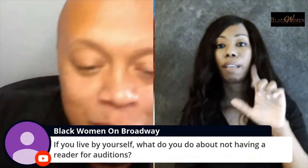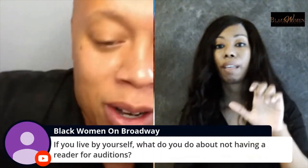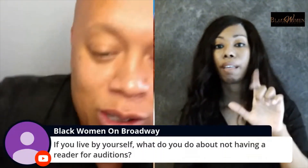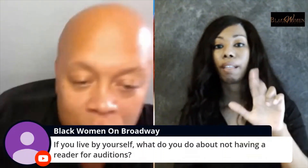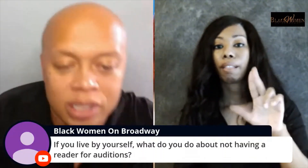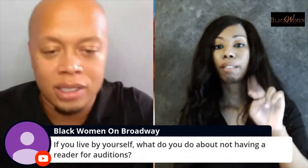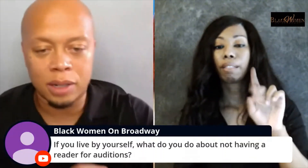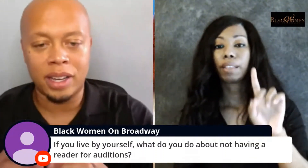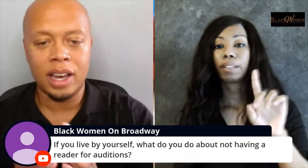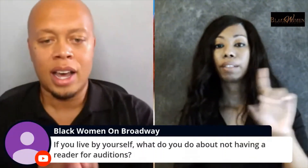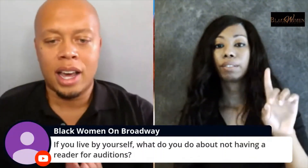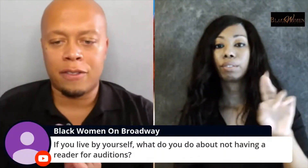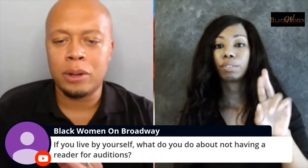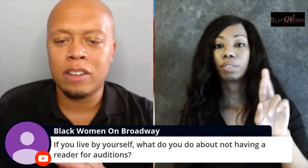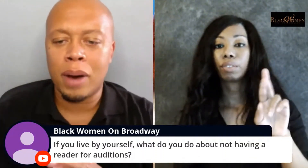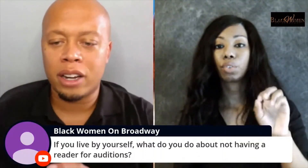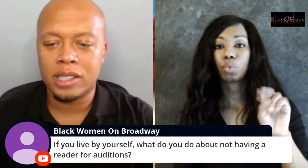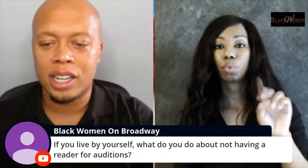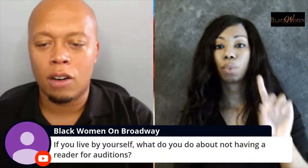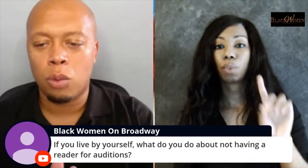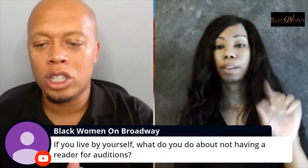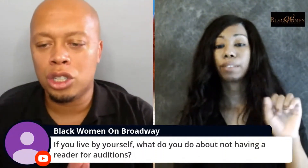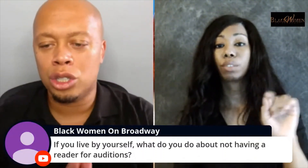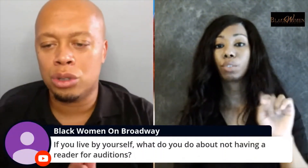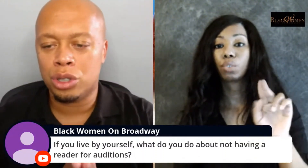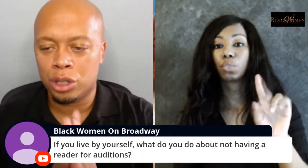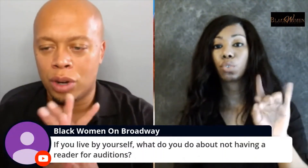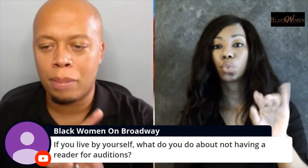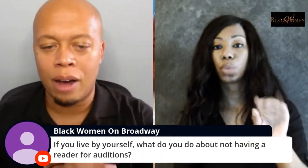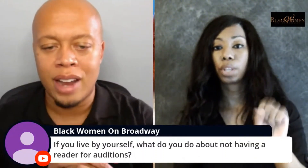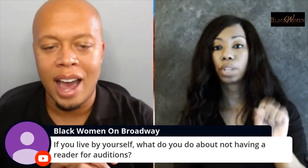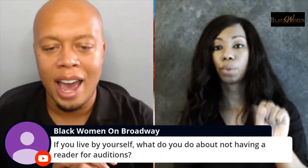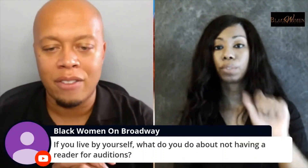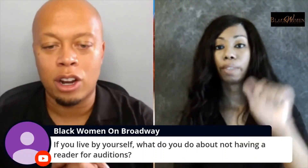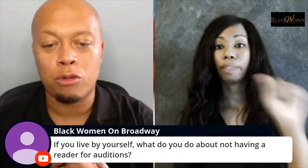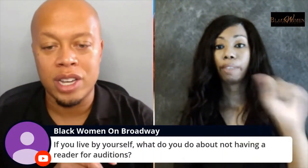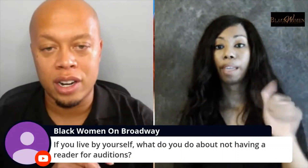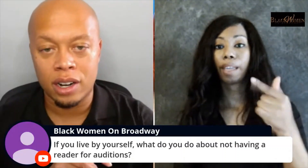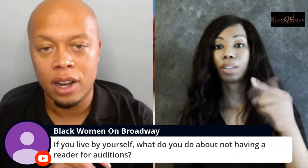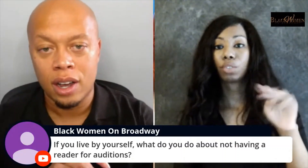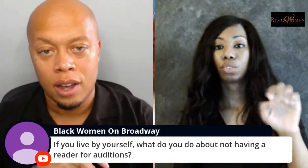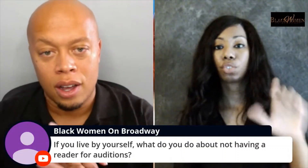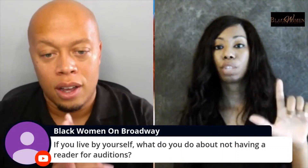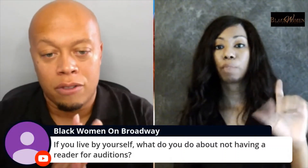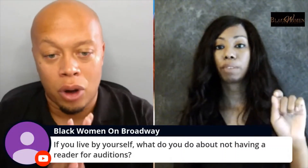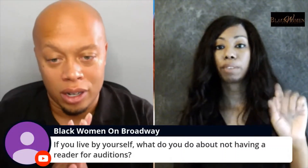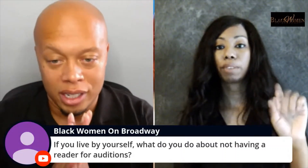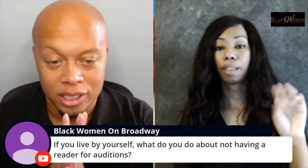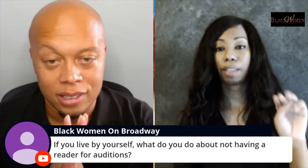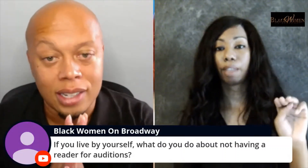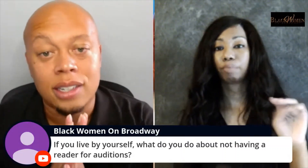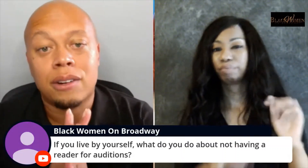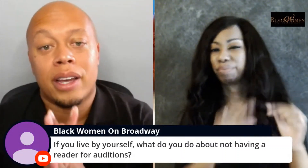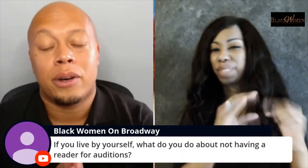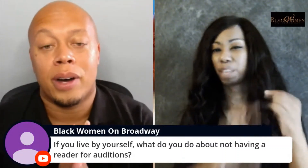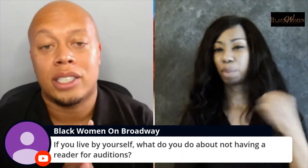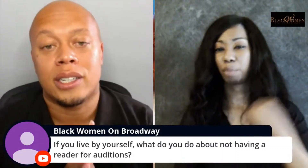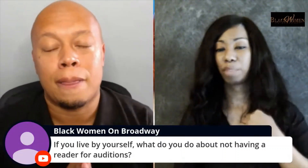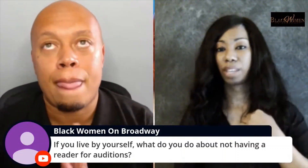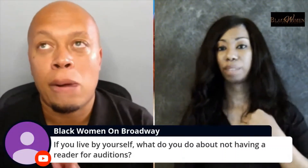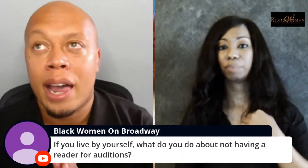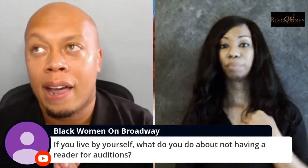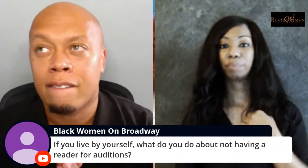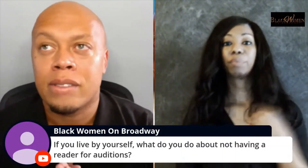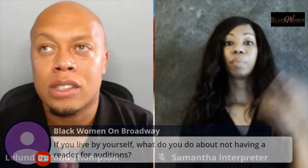lelandurondstudios@gmail.com. You could also send to me. If you live by yourself, what do you do about not having a reader for auditions? That's a great